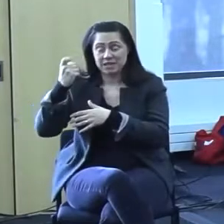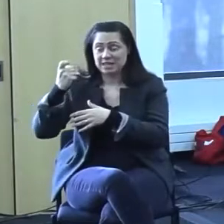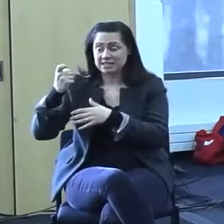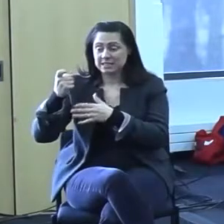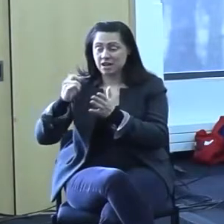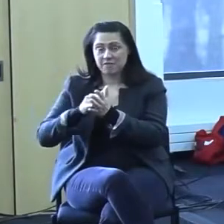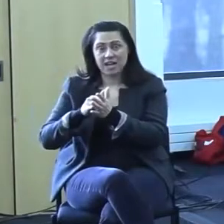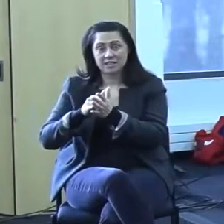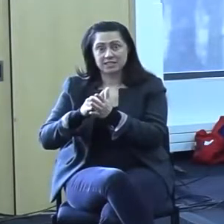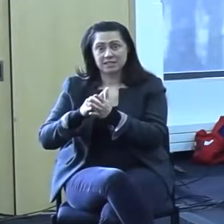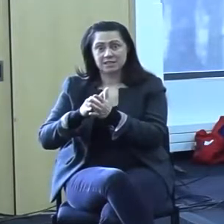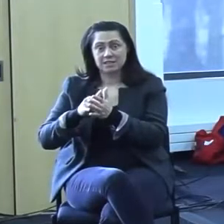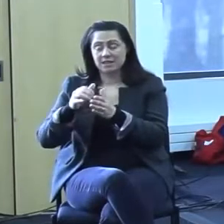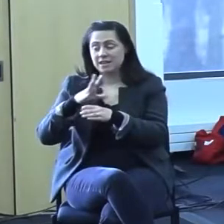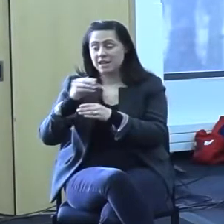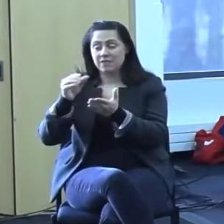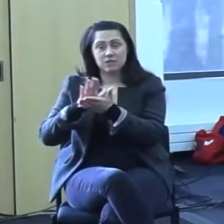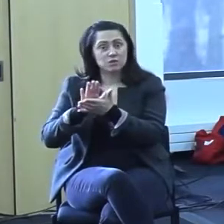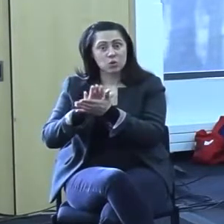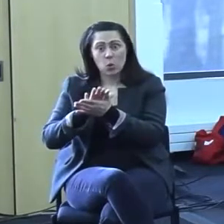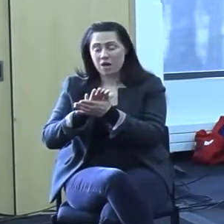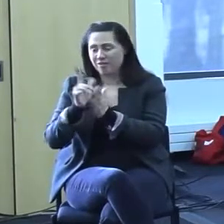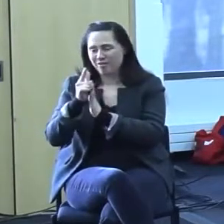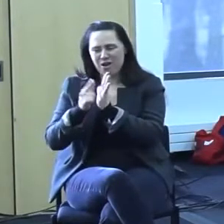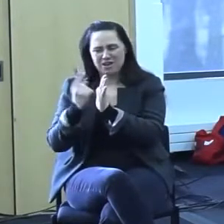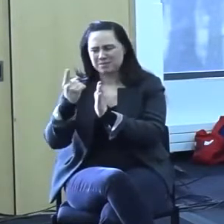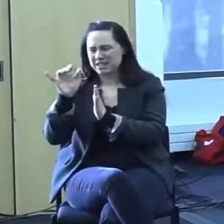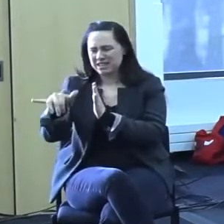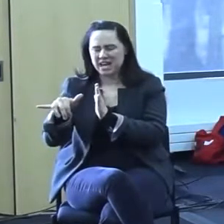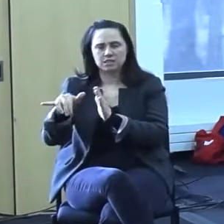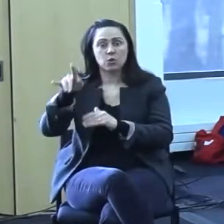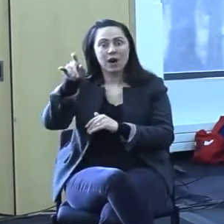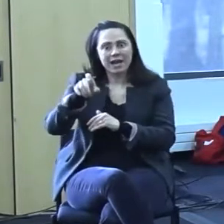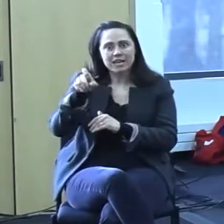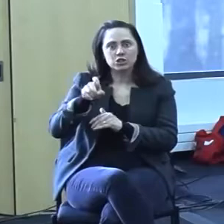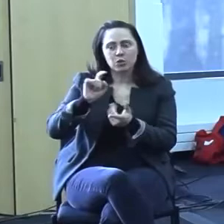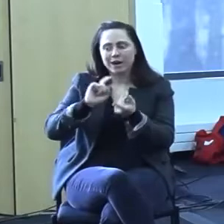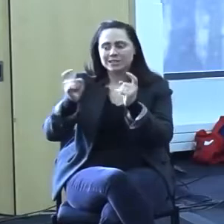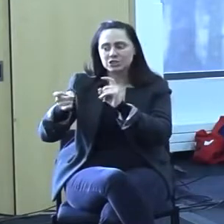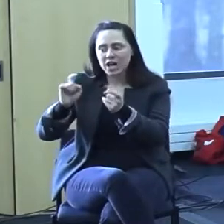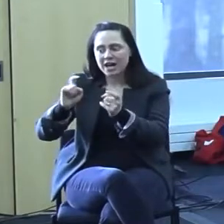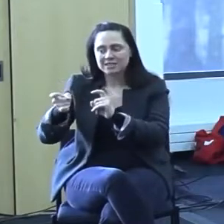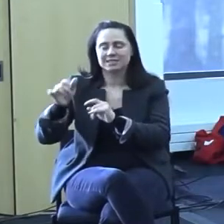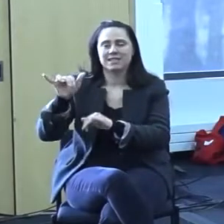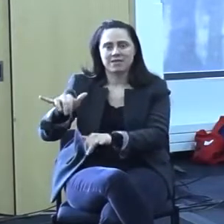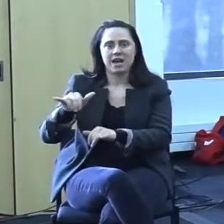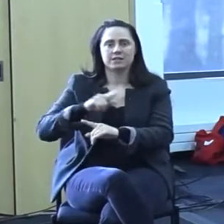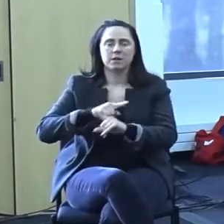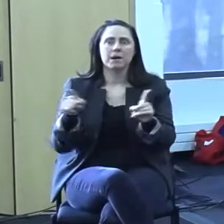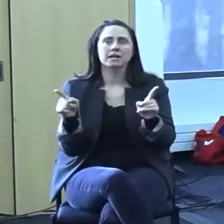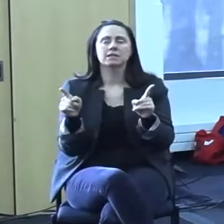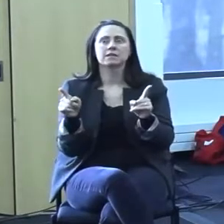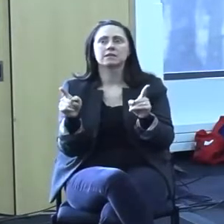ADA law and the school law and stuff like that. So I had to adjust to that, but